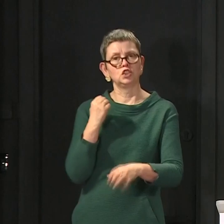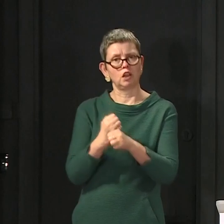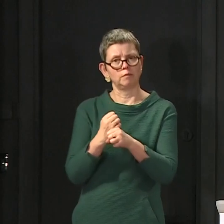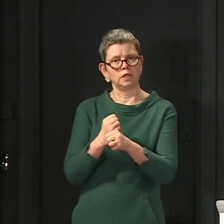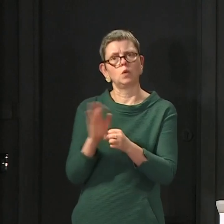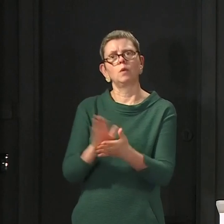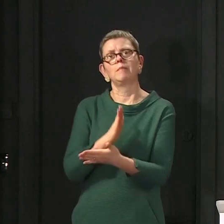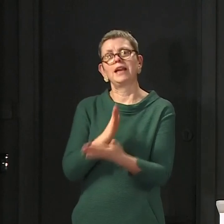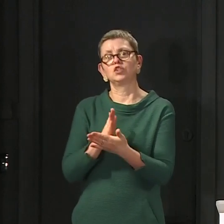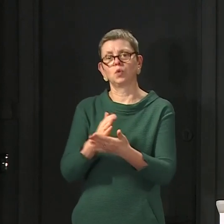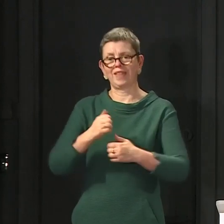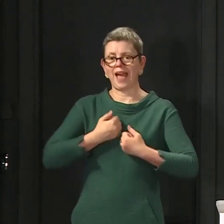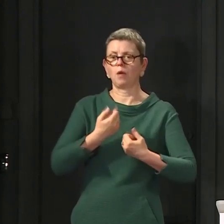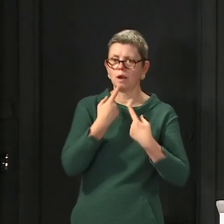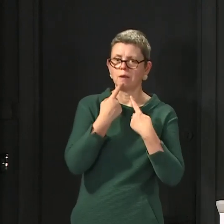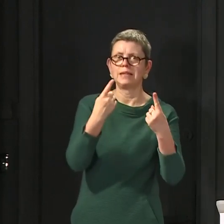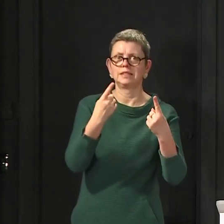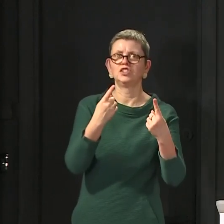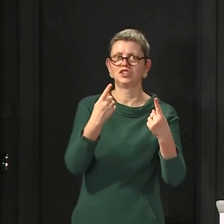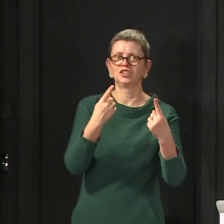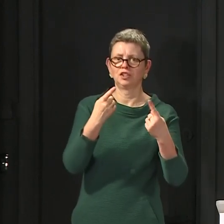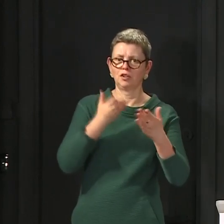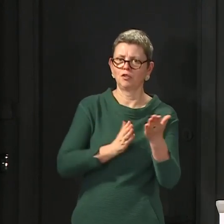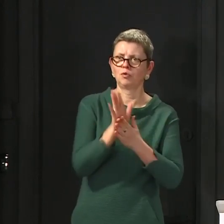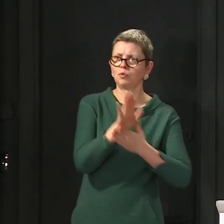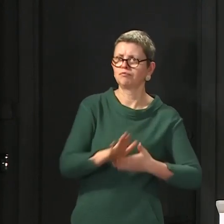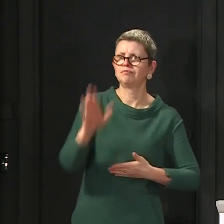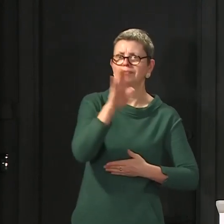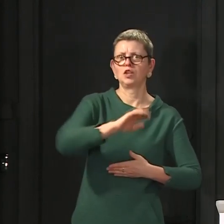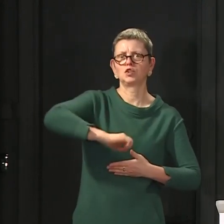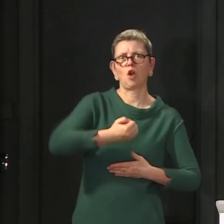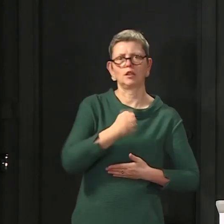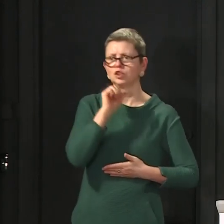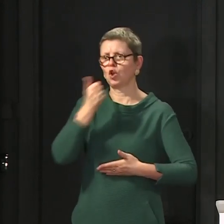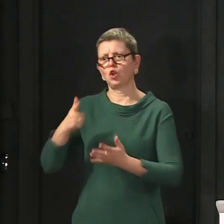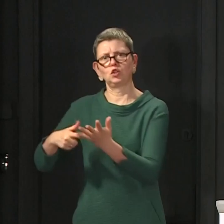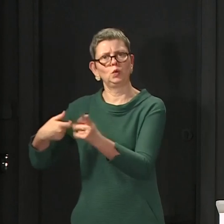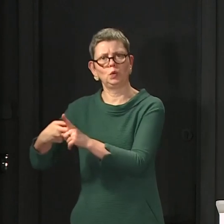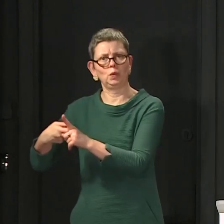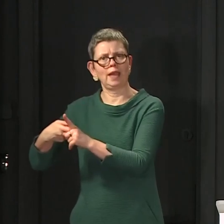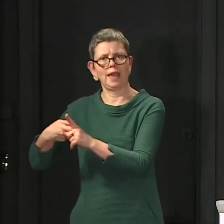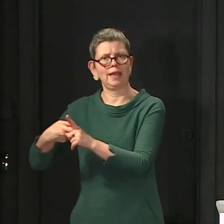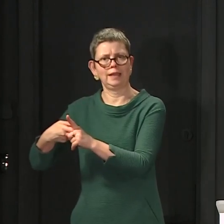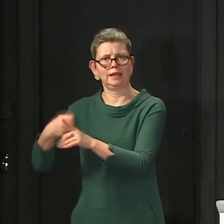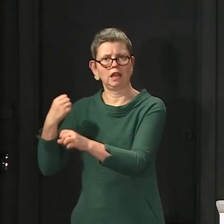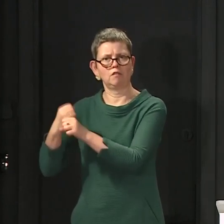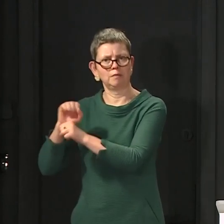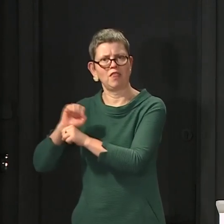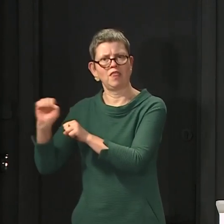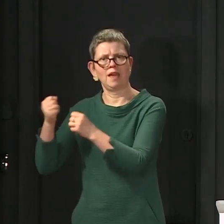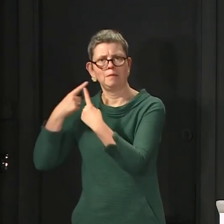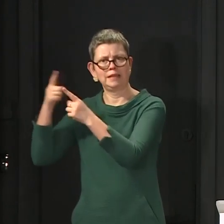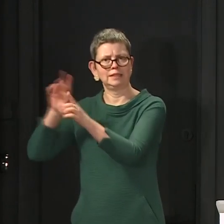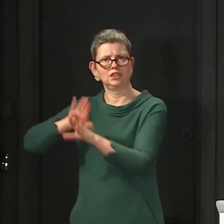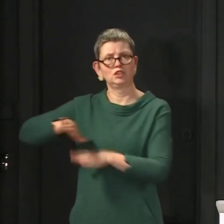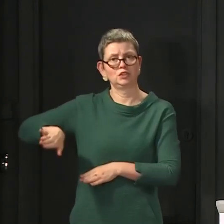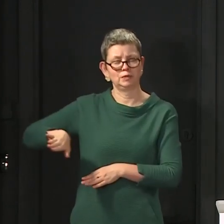want through our advertising are the messages you're reading in newspapers or seeing on the television or hearing on the